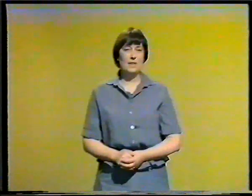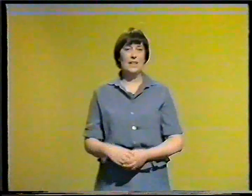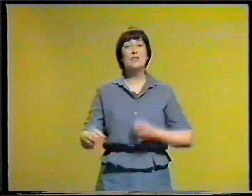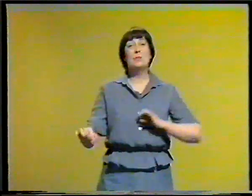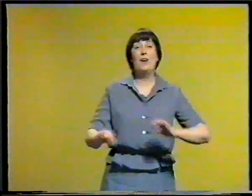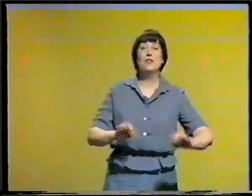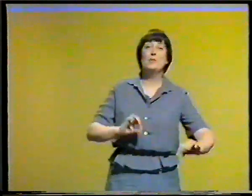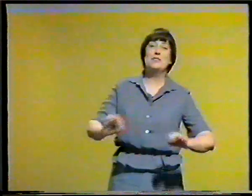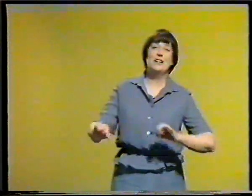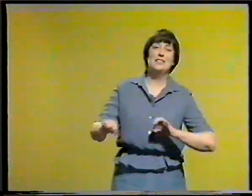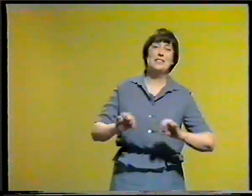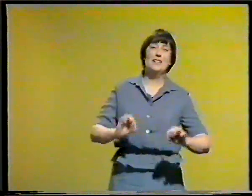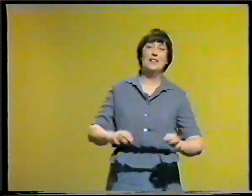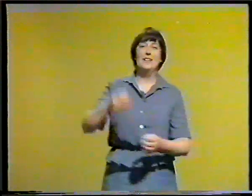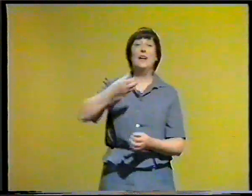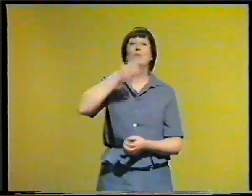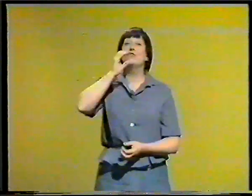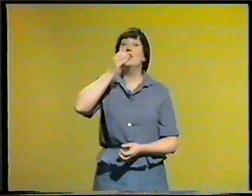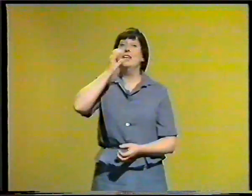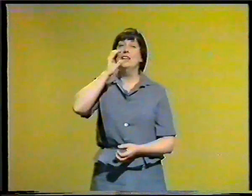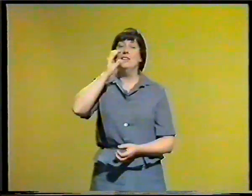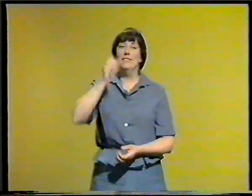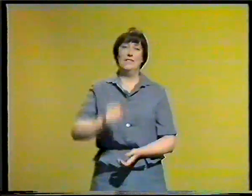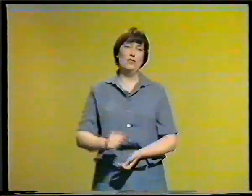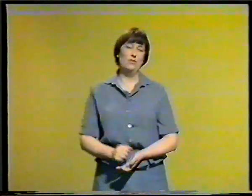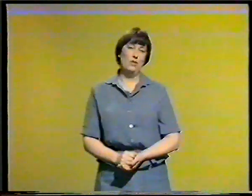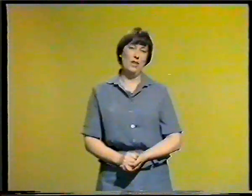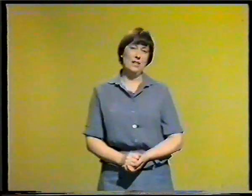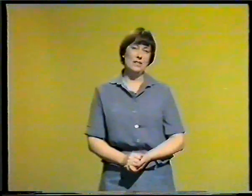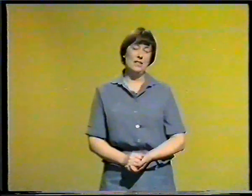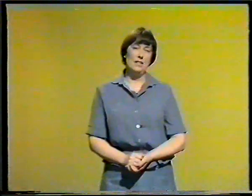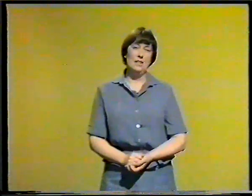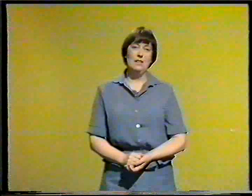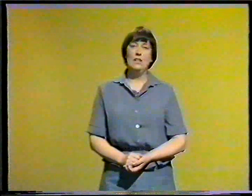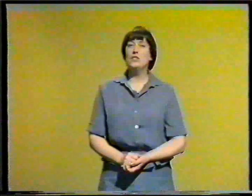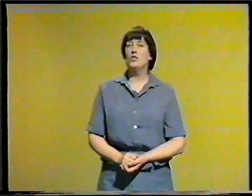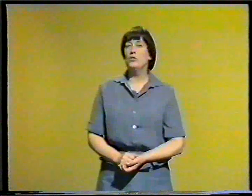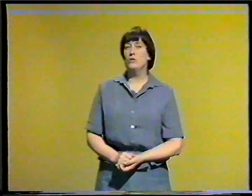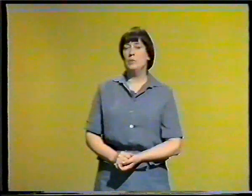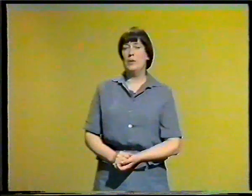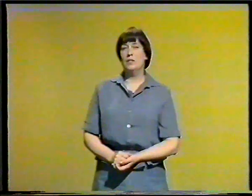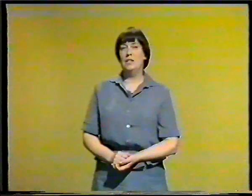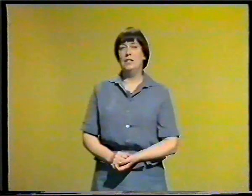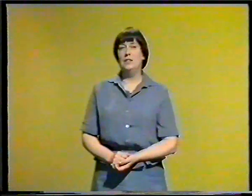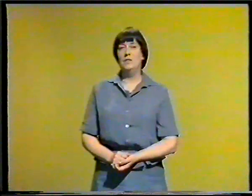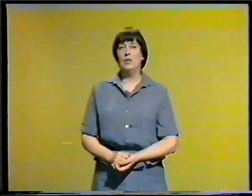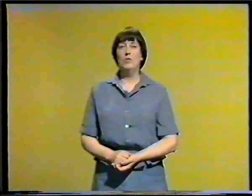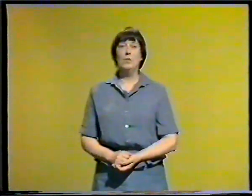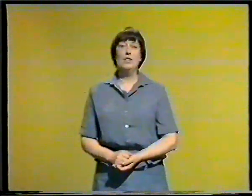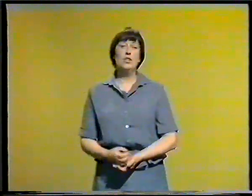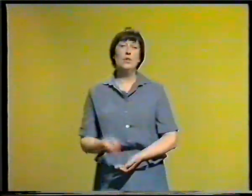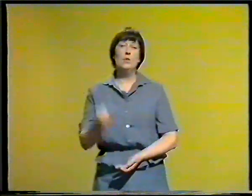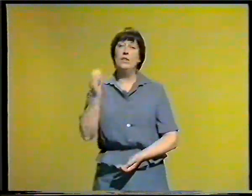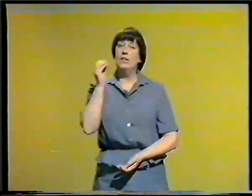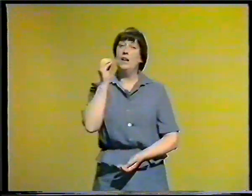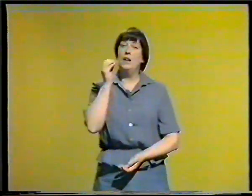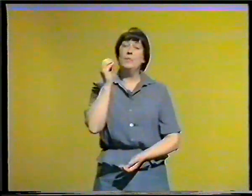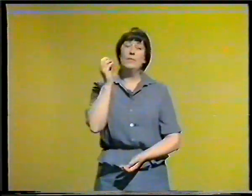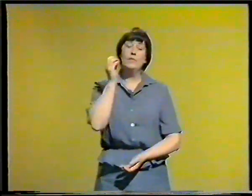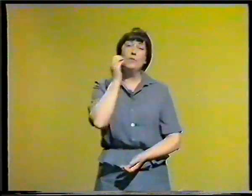If it's a party with dancing and with drinking, then you show that. If it's a children's party, then you may show